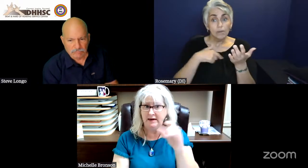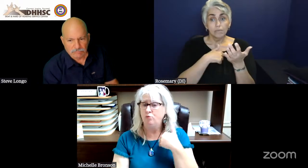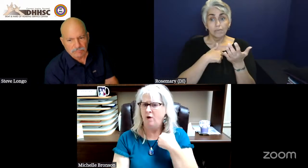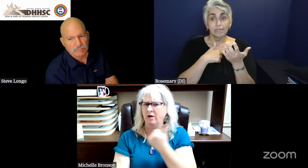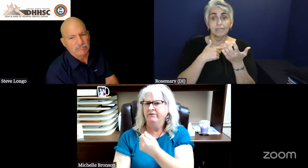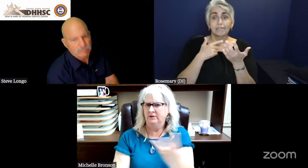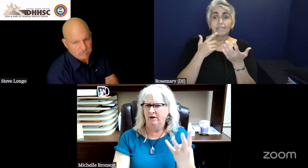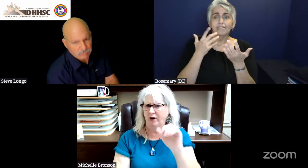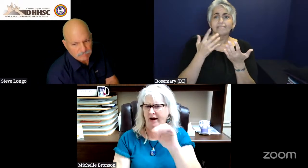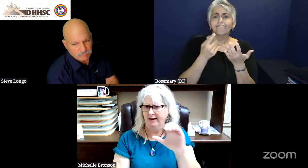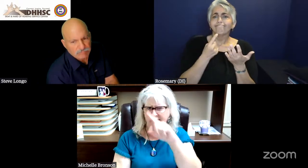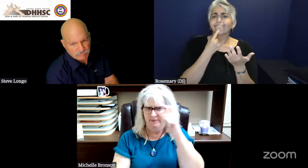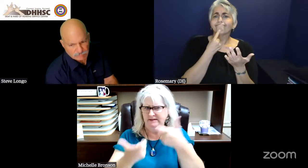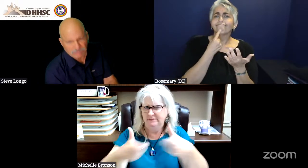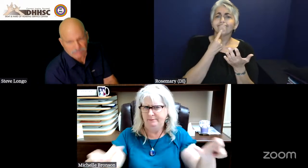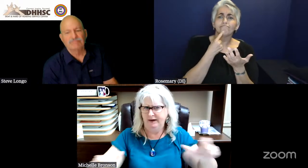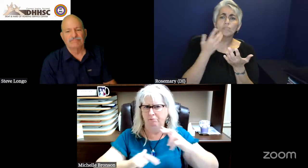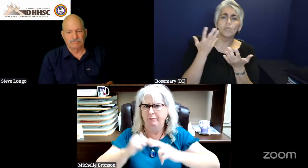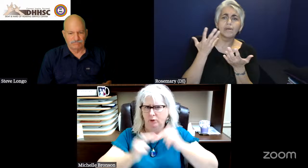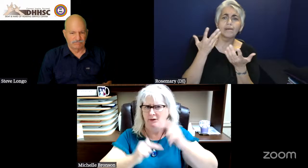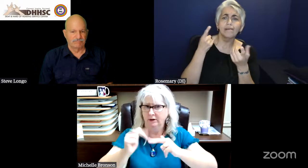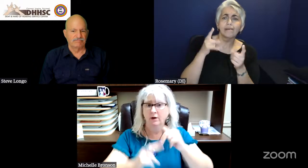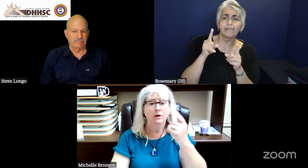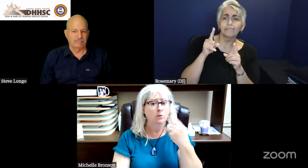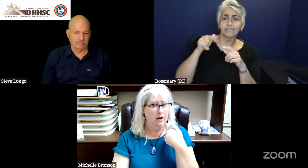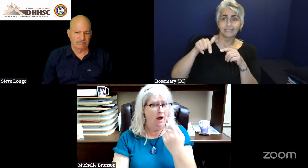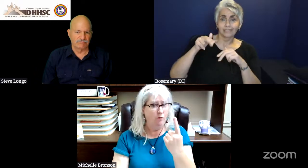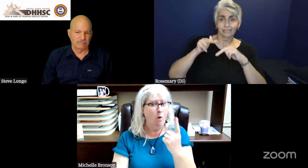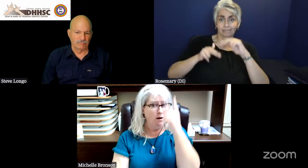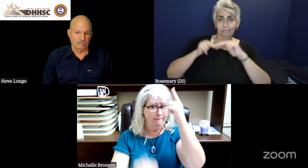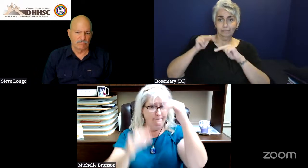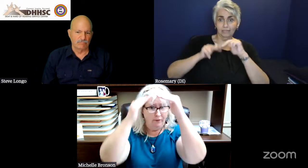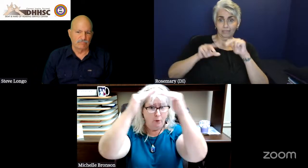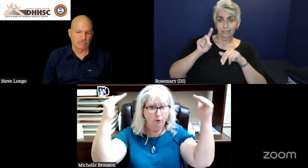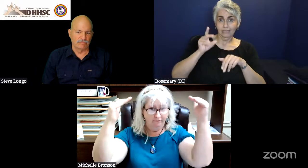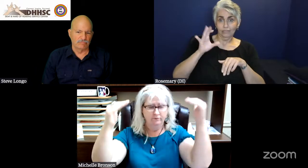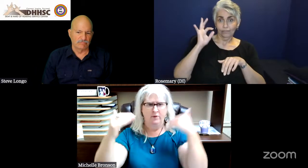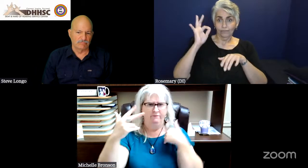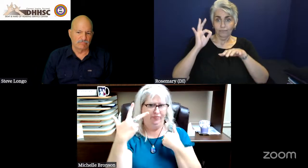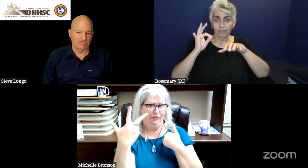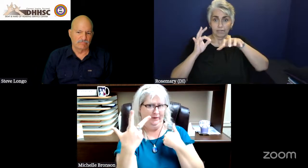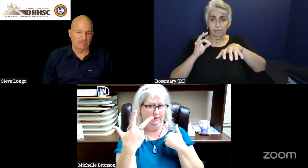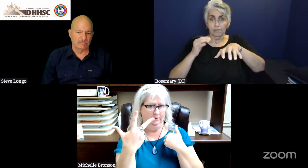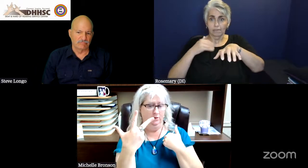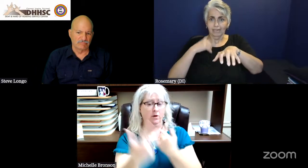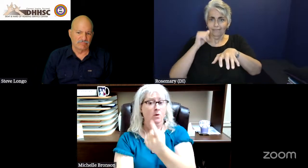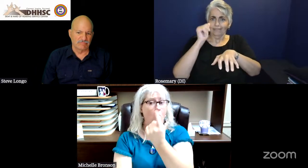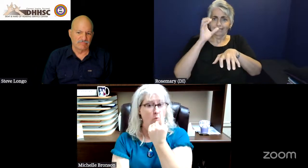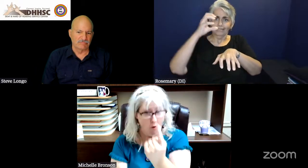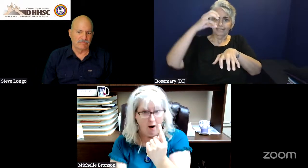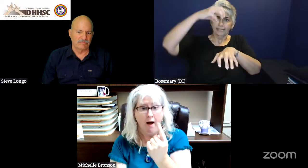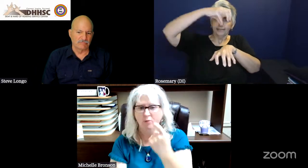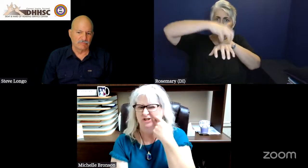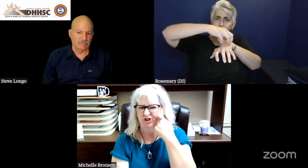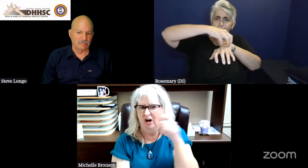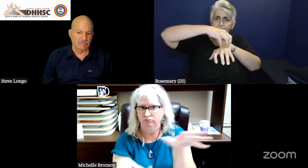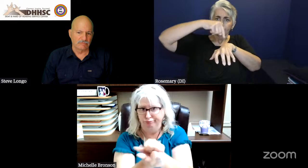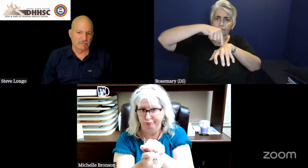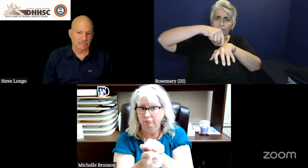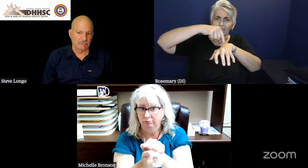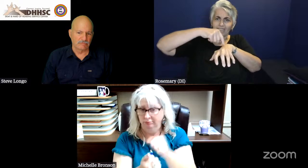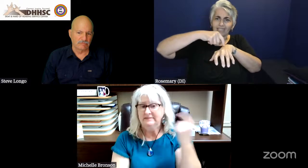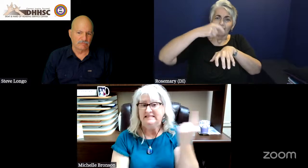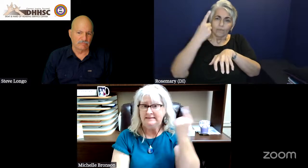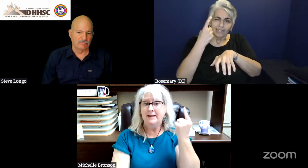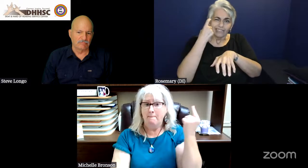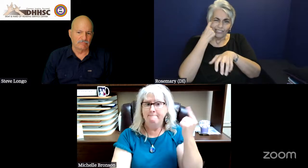that we are very saddened because we have a lot of air conditioning for this building. One of them on the roof, we have 3, by the way, up